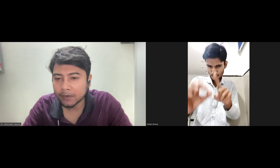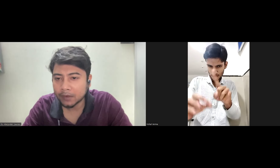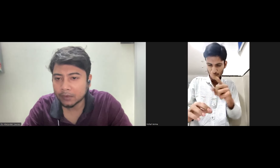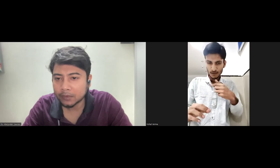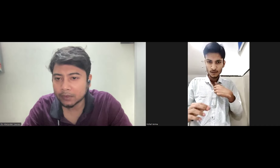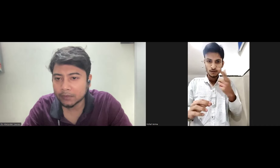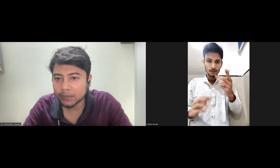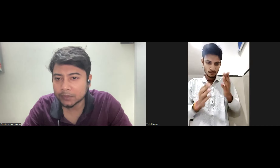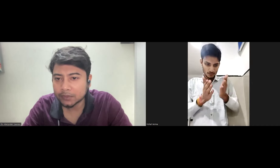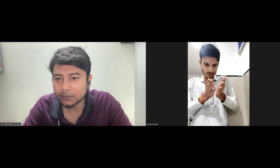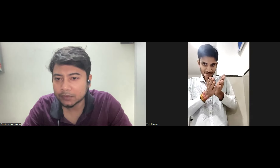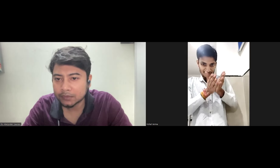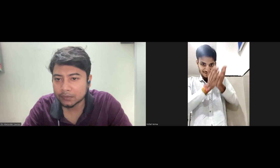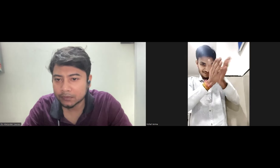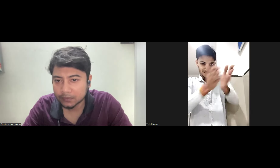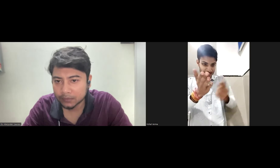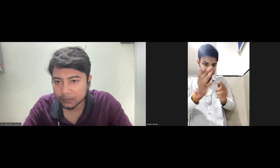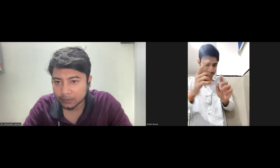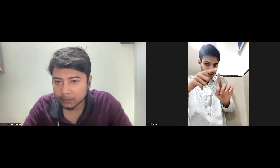I have doubt. I have a question.